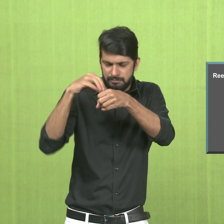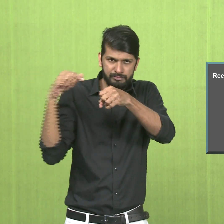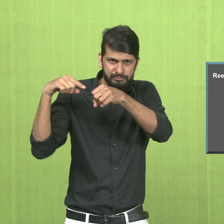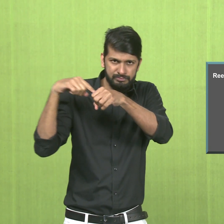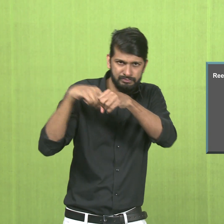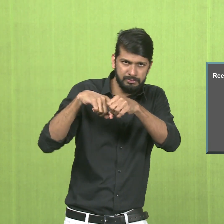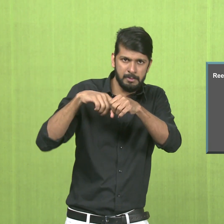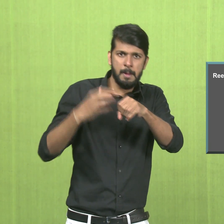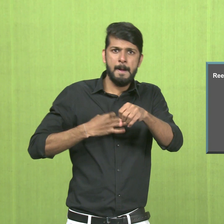equipment